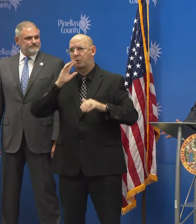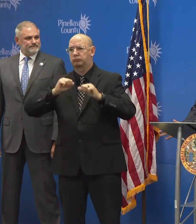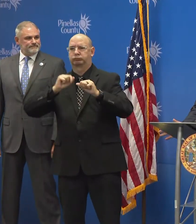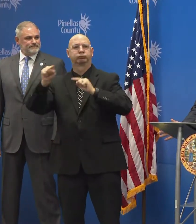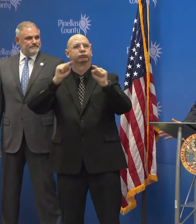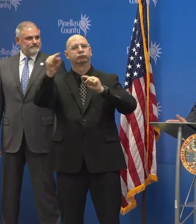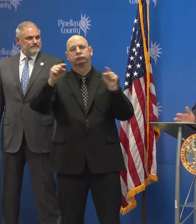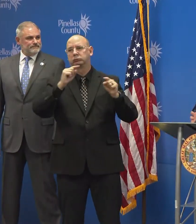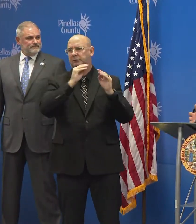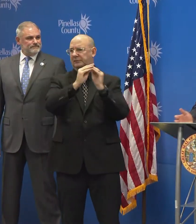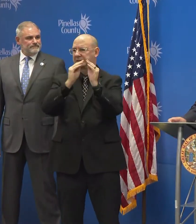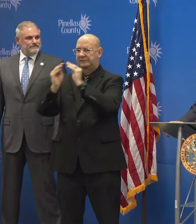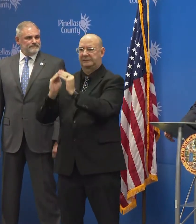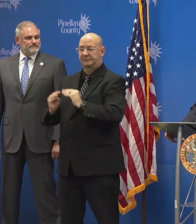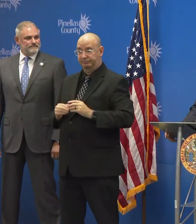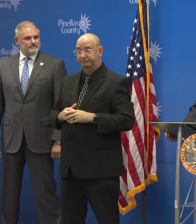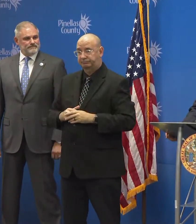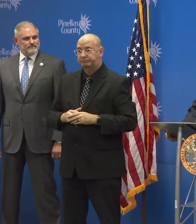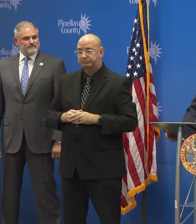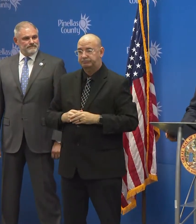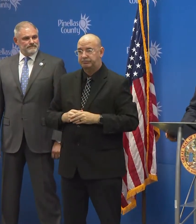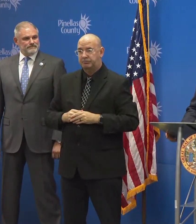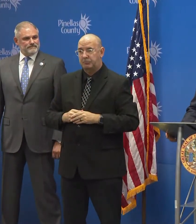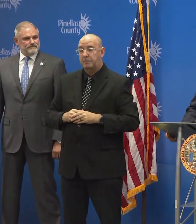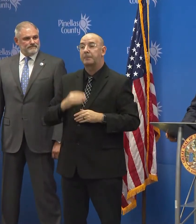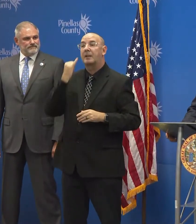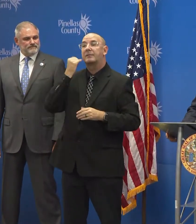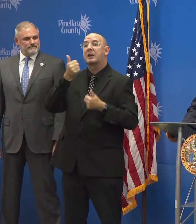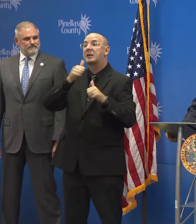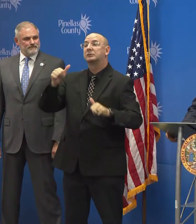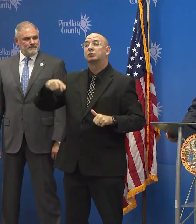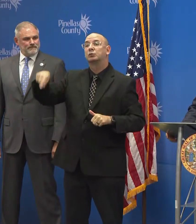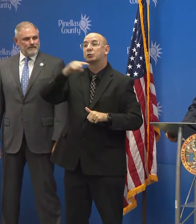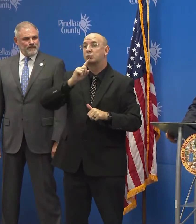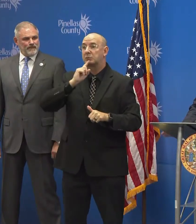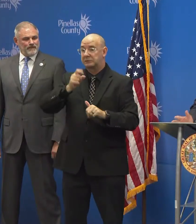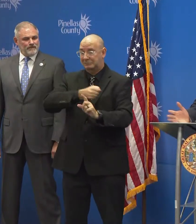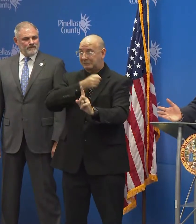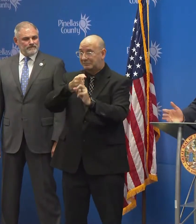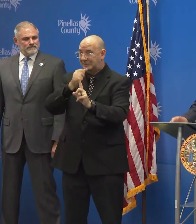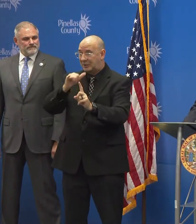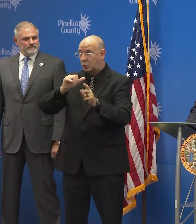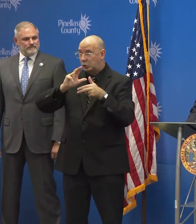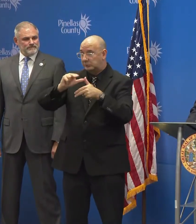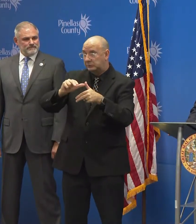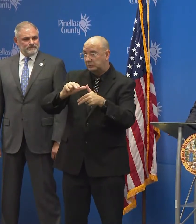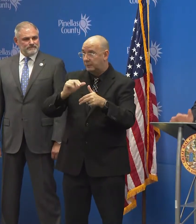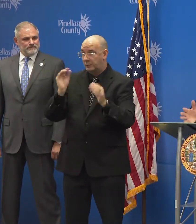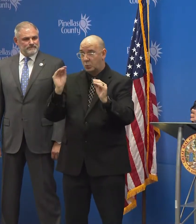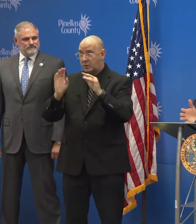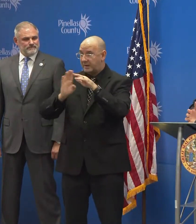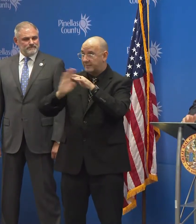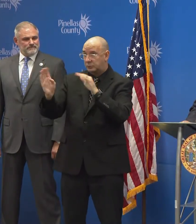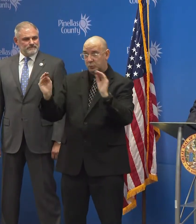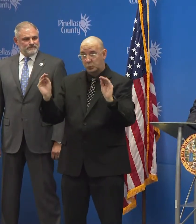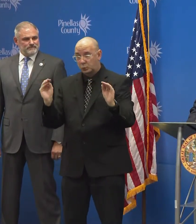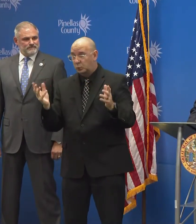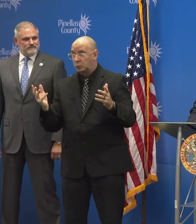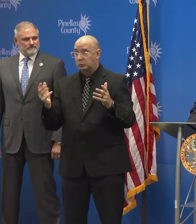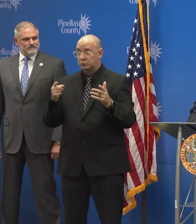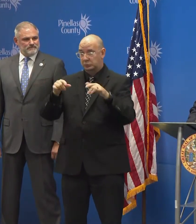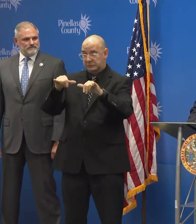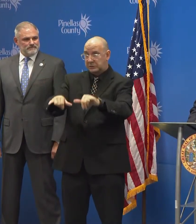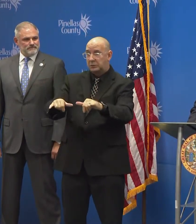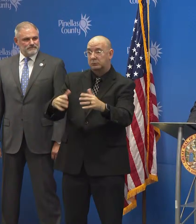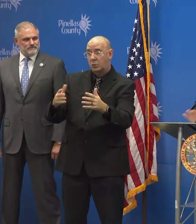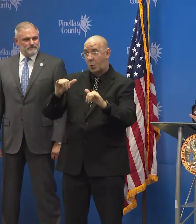I think Floridians who are in the path of this storm, whether if you're not in an evacuation zone and you're happy with your